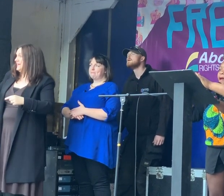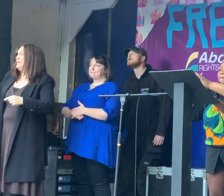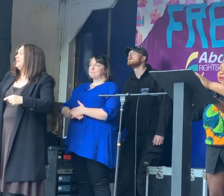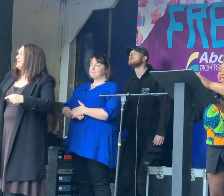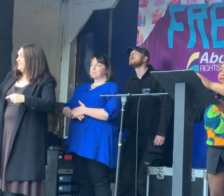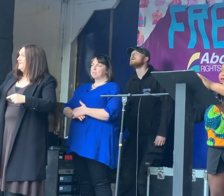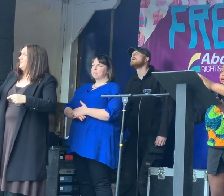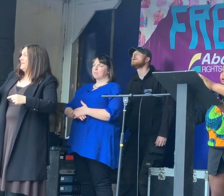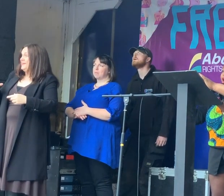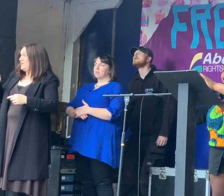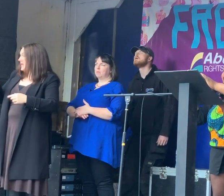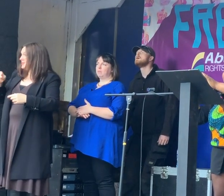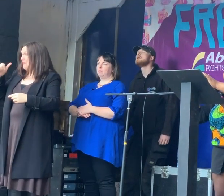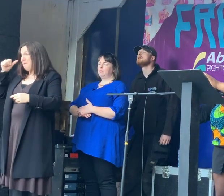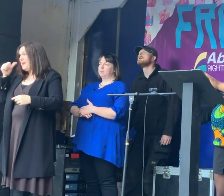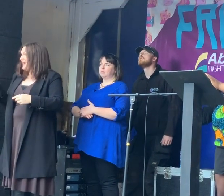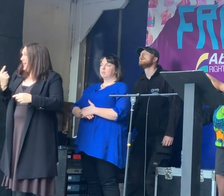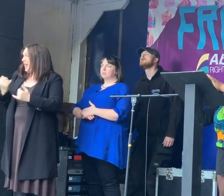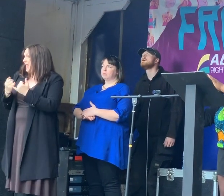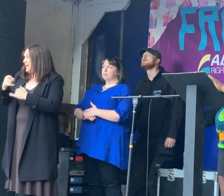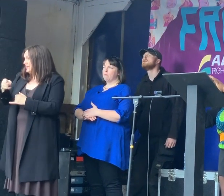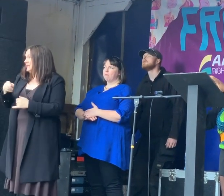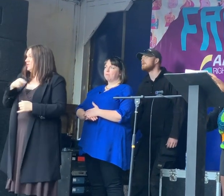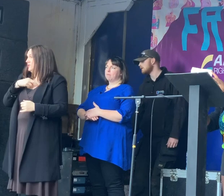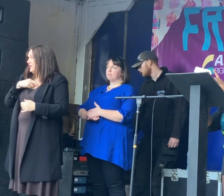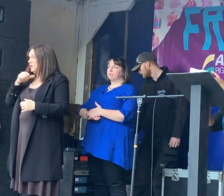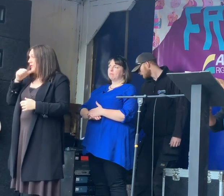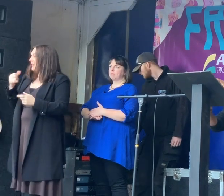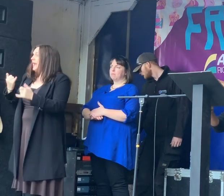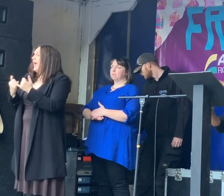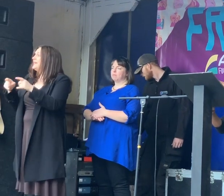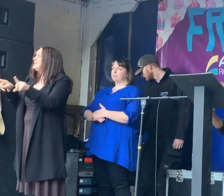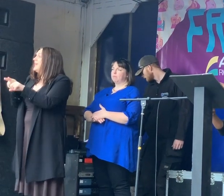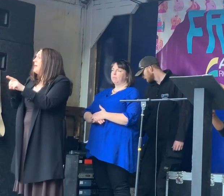not be another Magdalene Laundries.